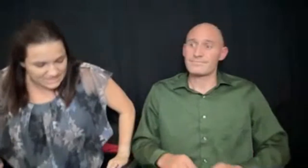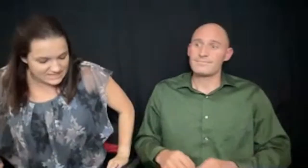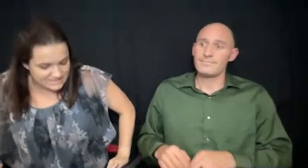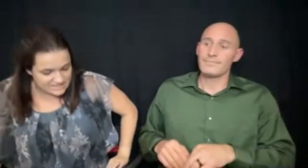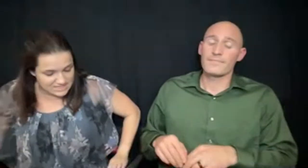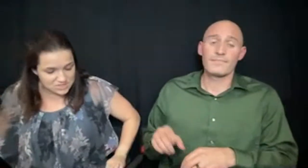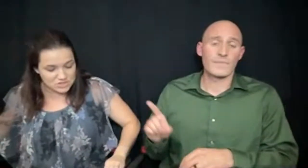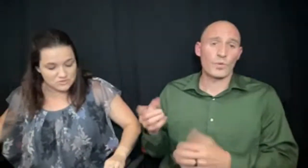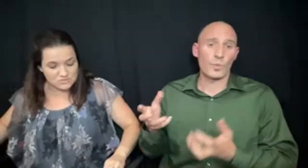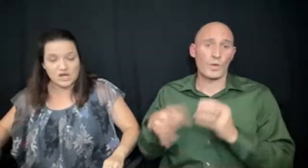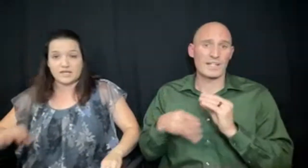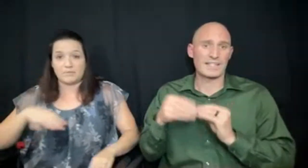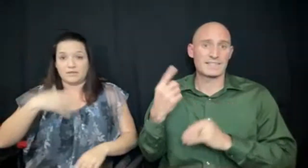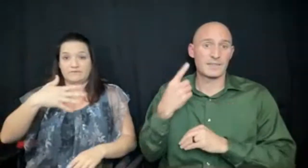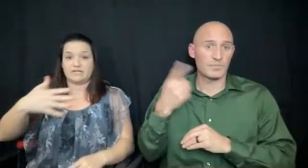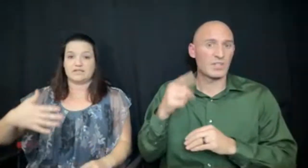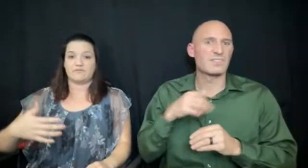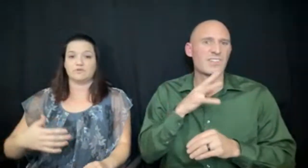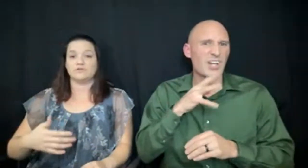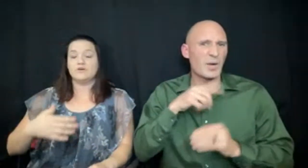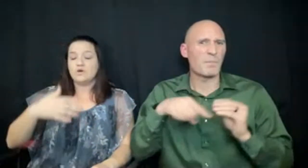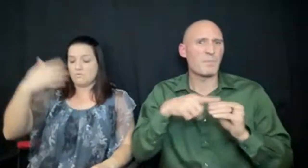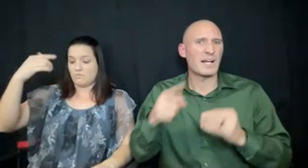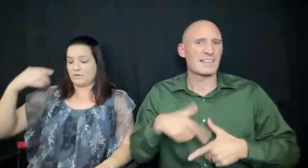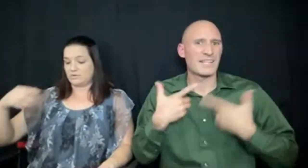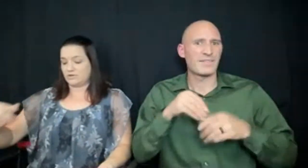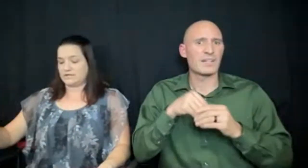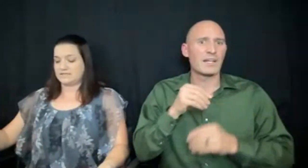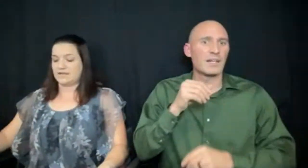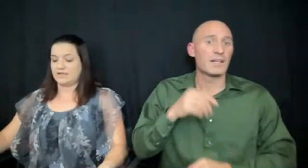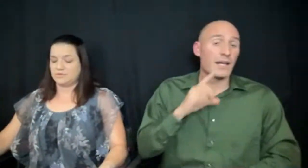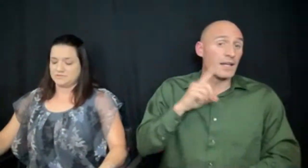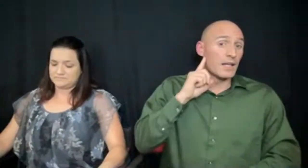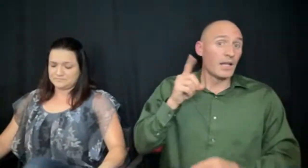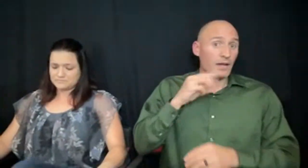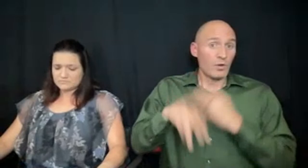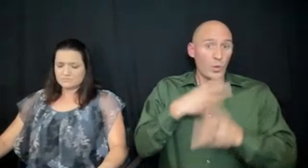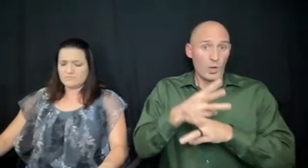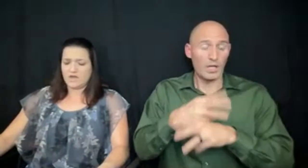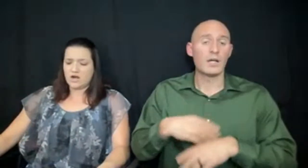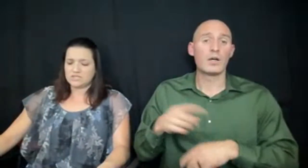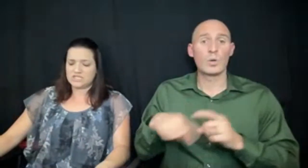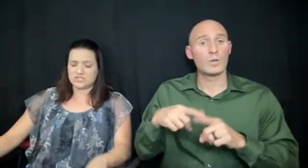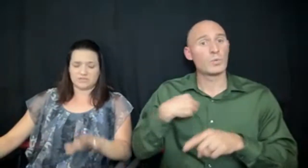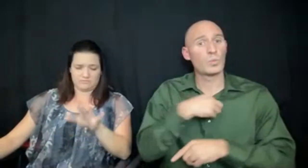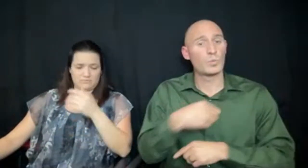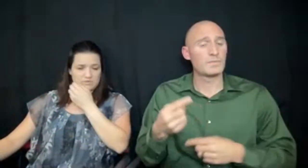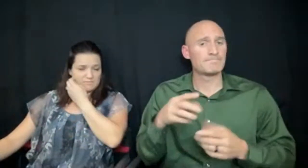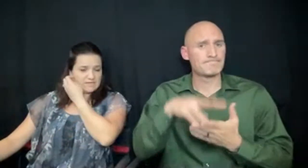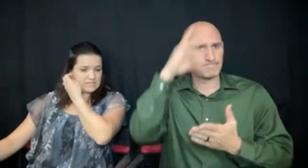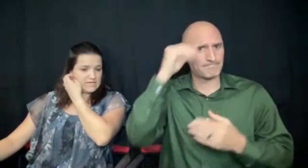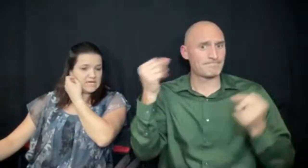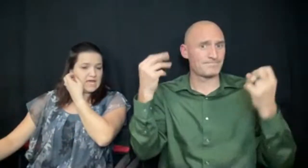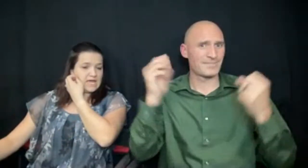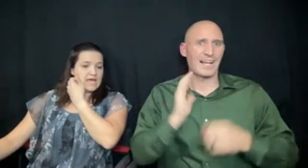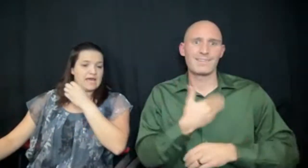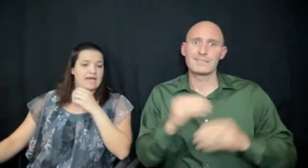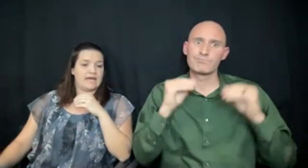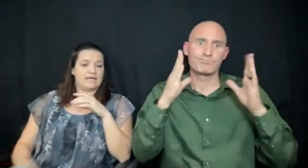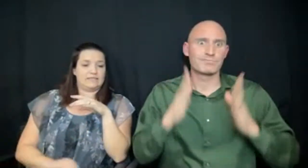because to talking about living in a deaf world, when we were learning sign language, our teacher was amazing. And he